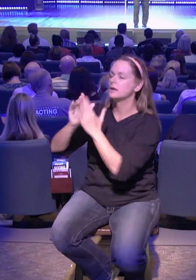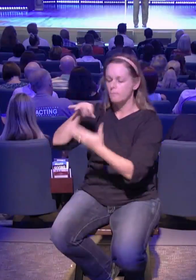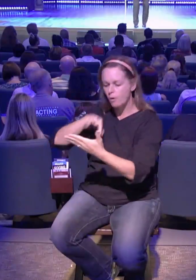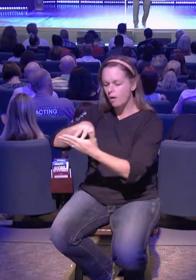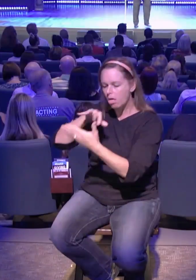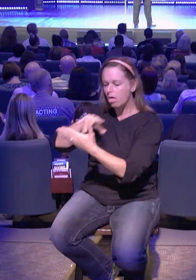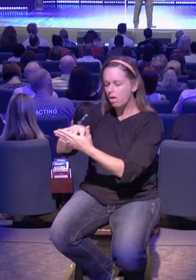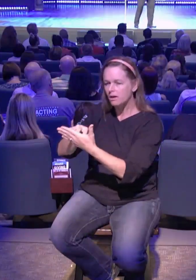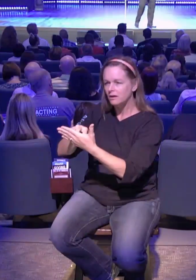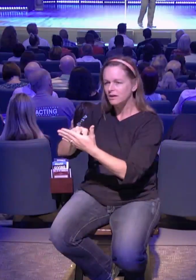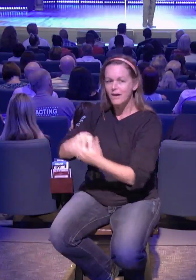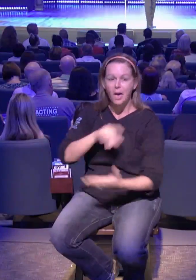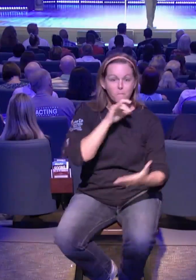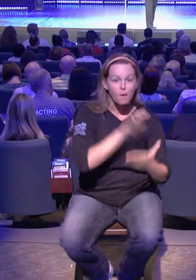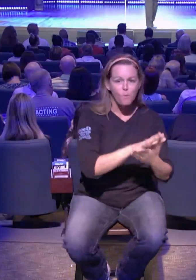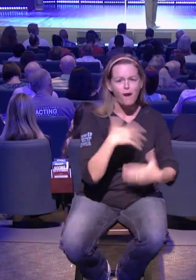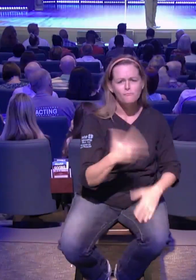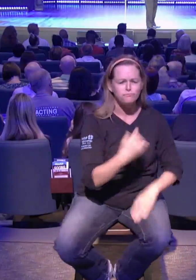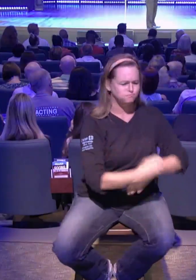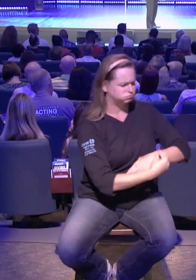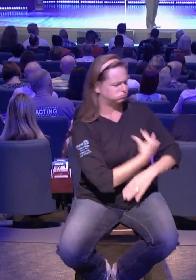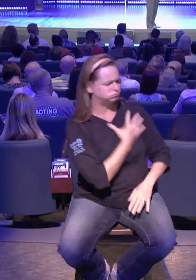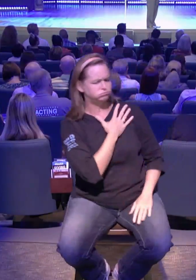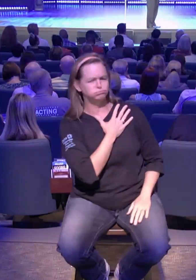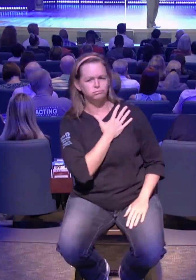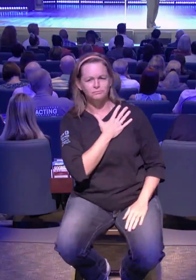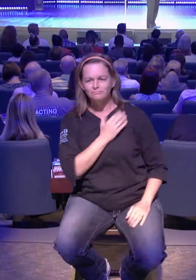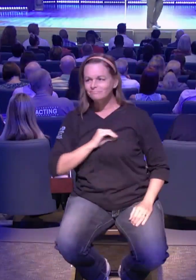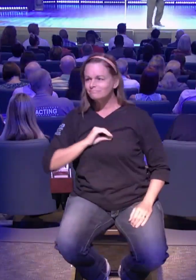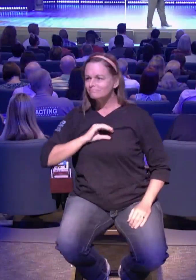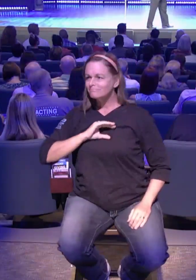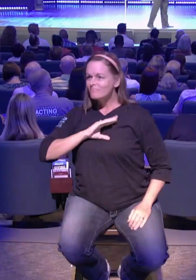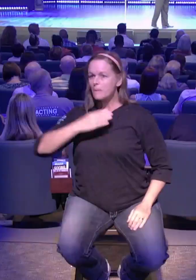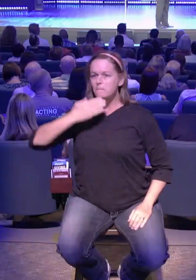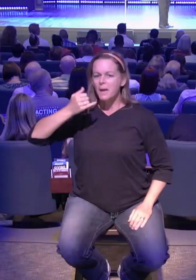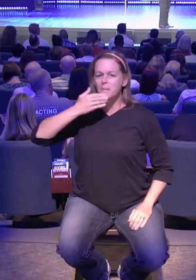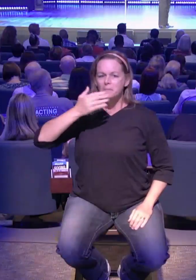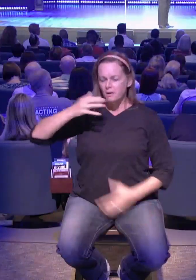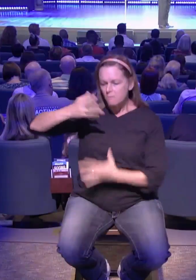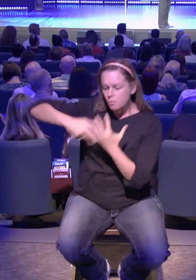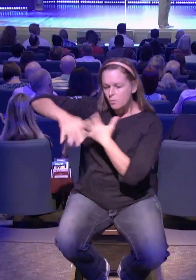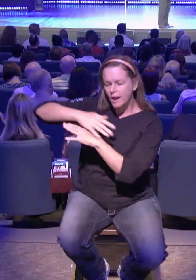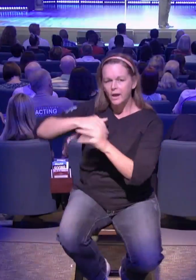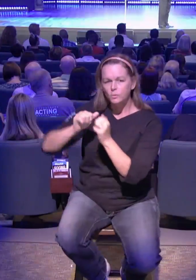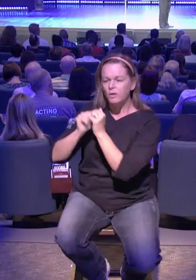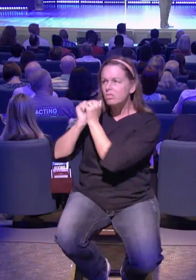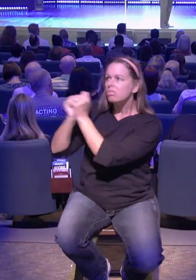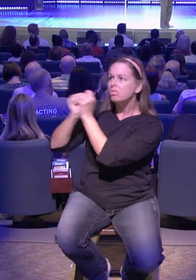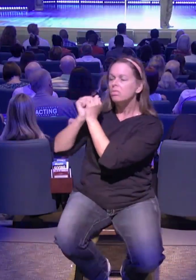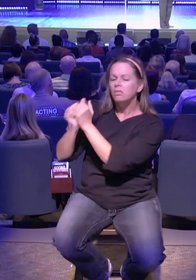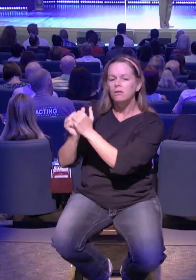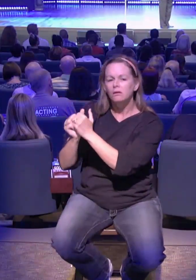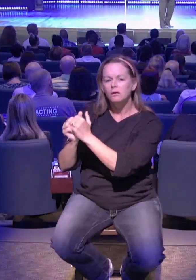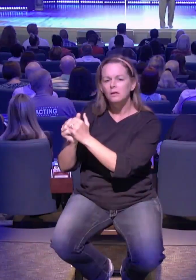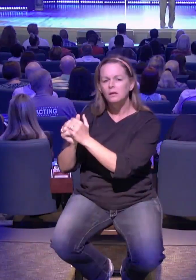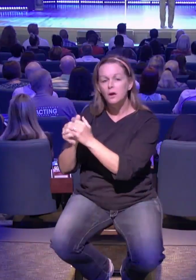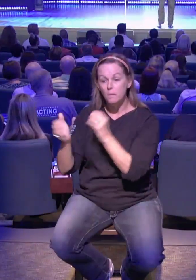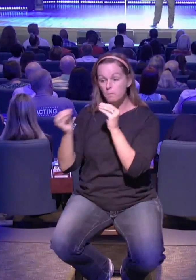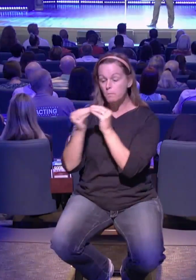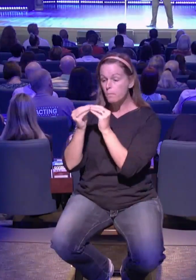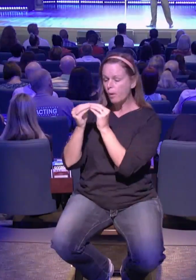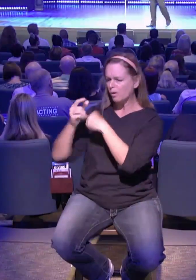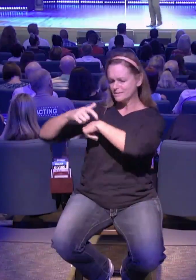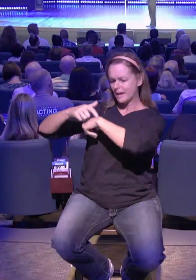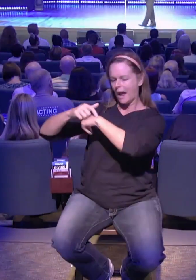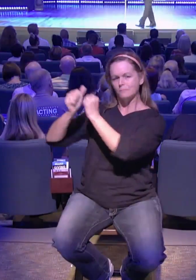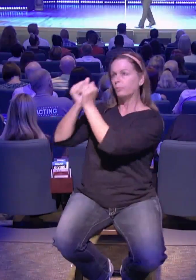shows. I mean, it's amazing how the little things we start doing alike, the little preferences we have.